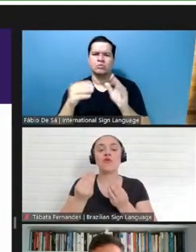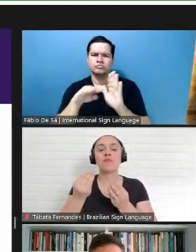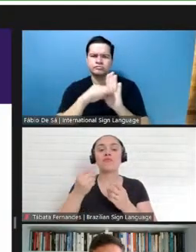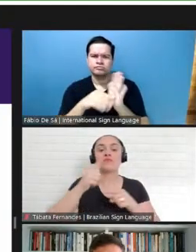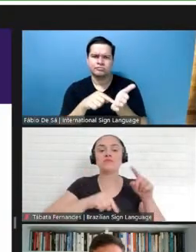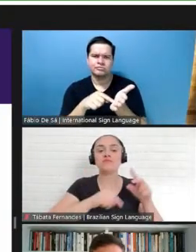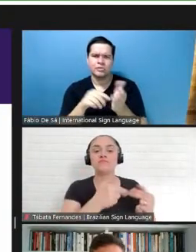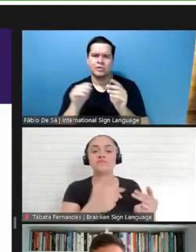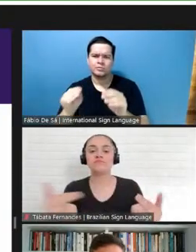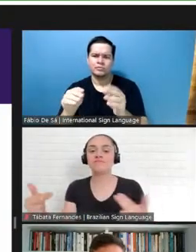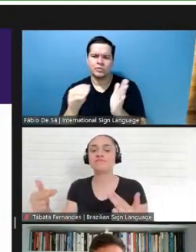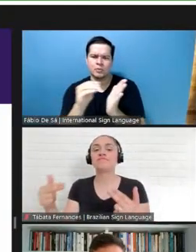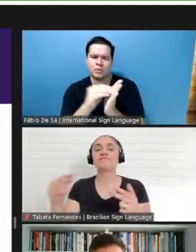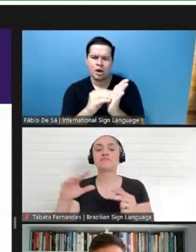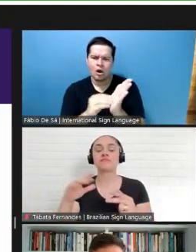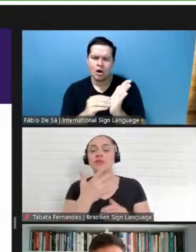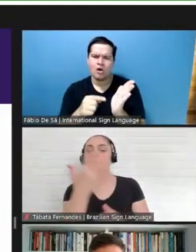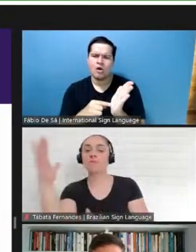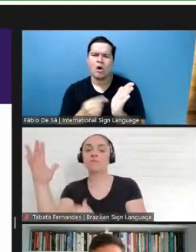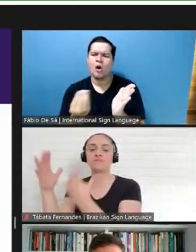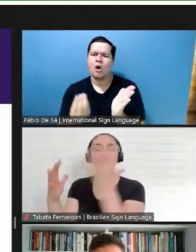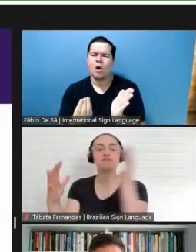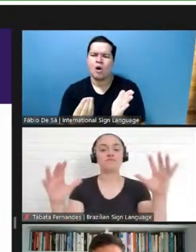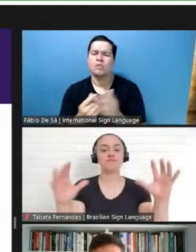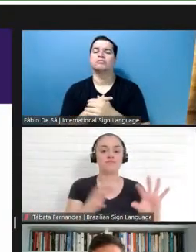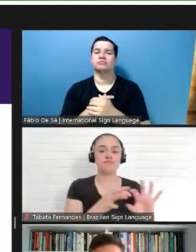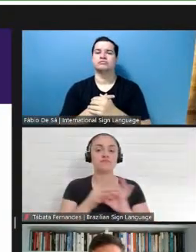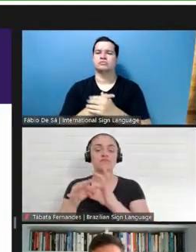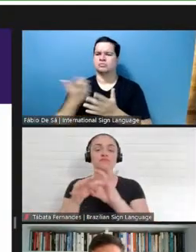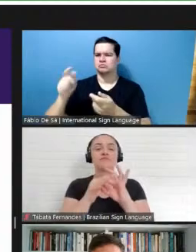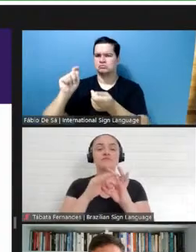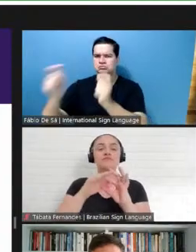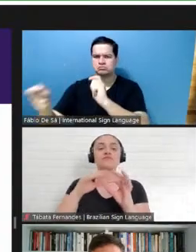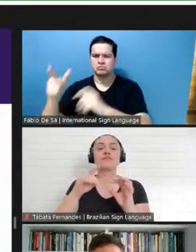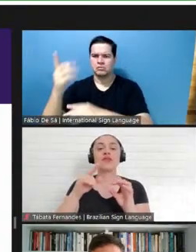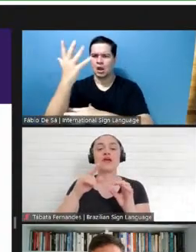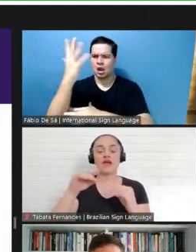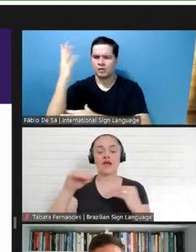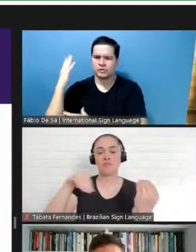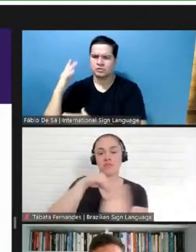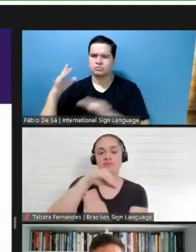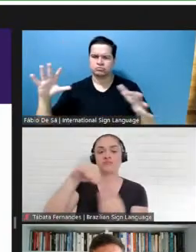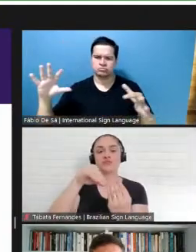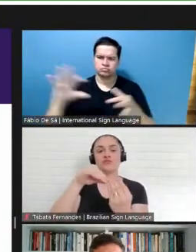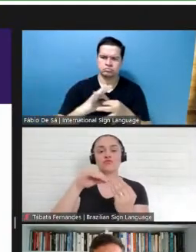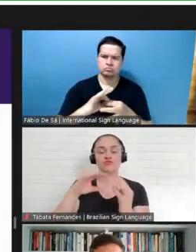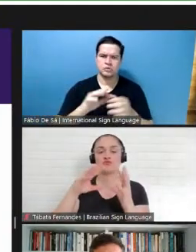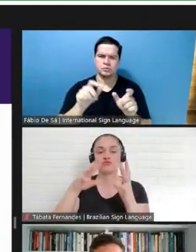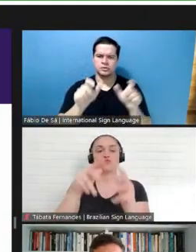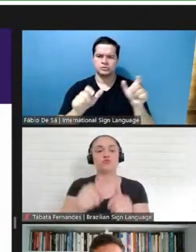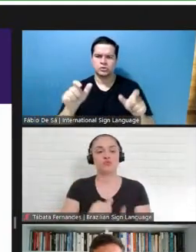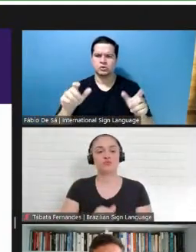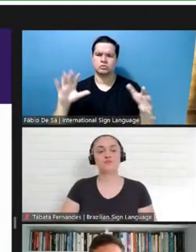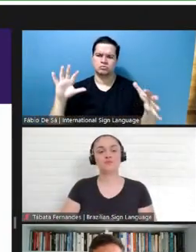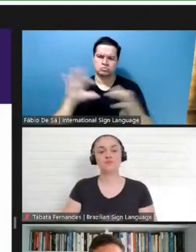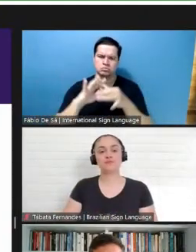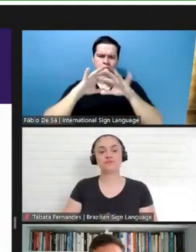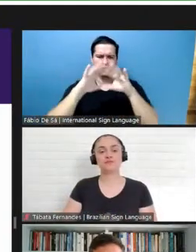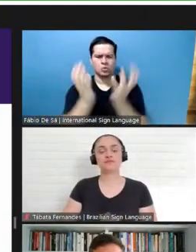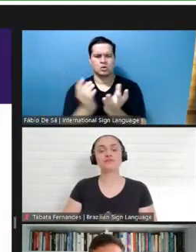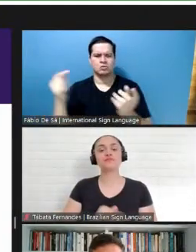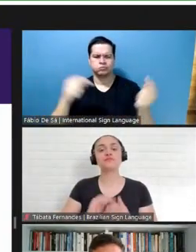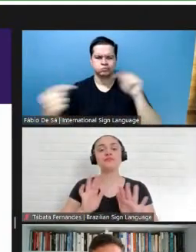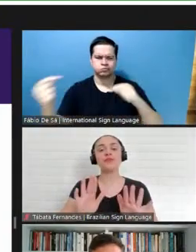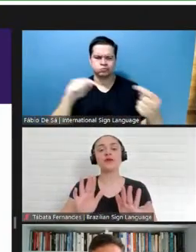and develop expert learning for all. So there's a definition that will only take us so far, but really in